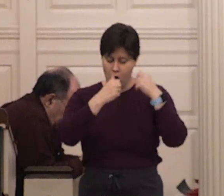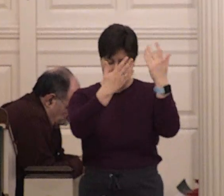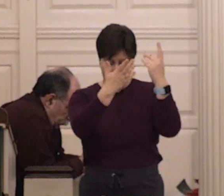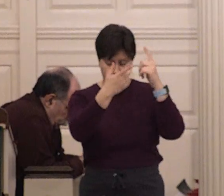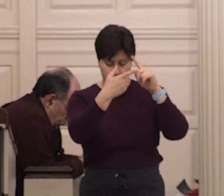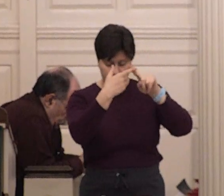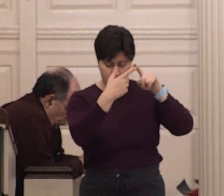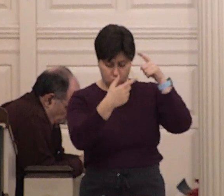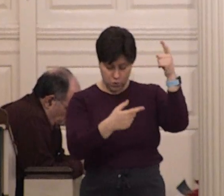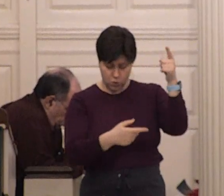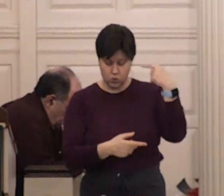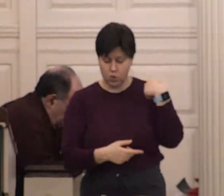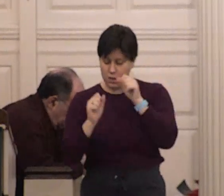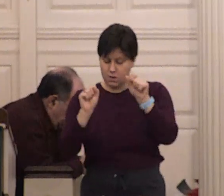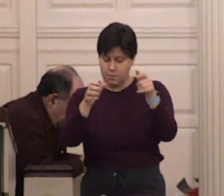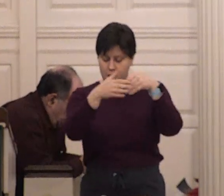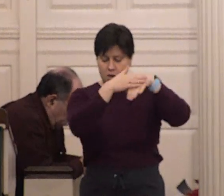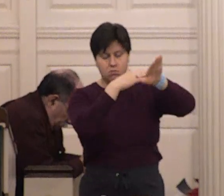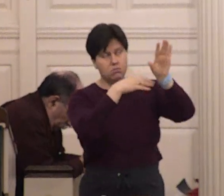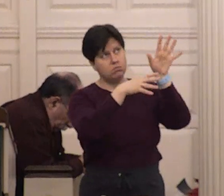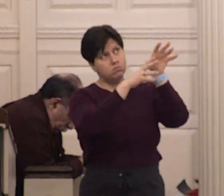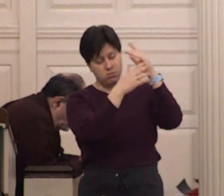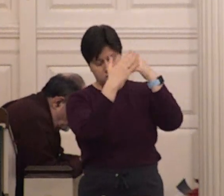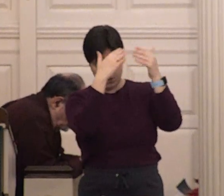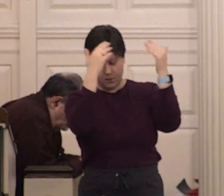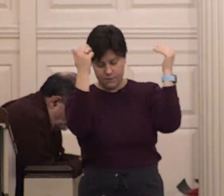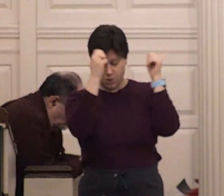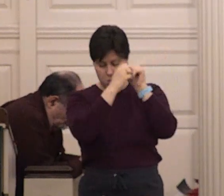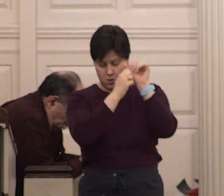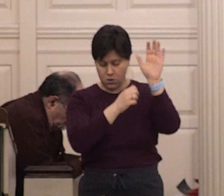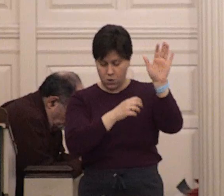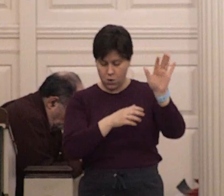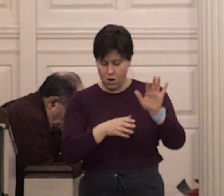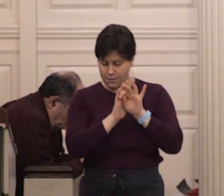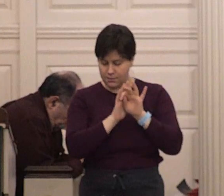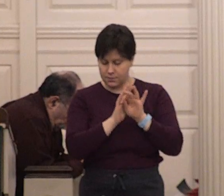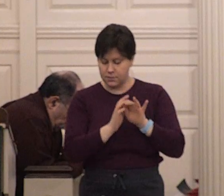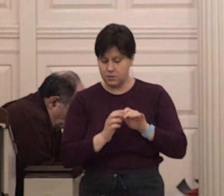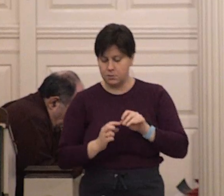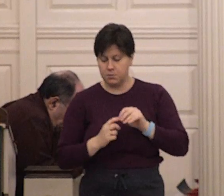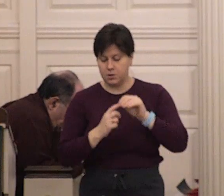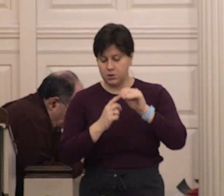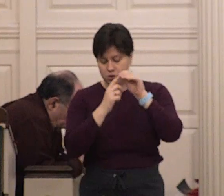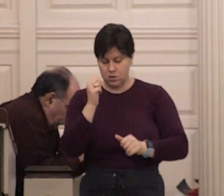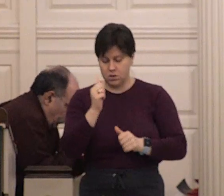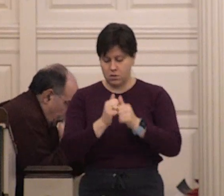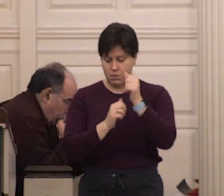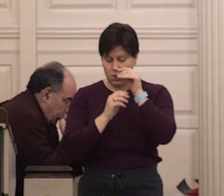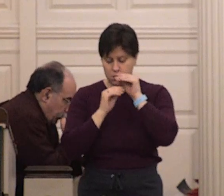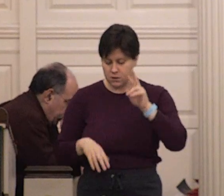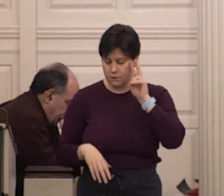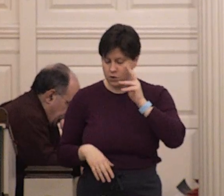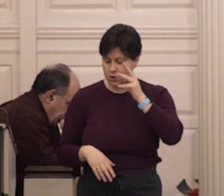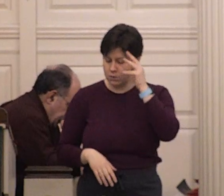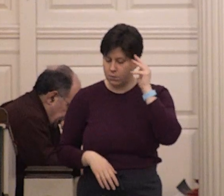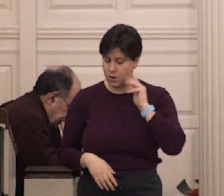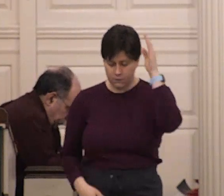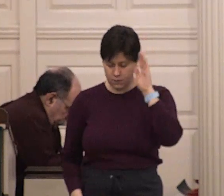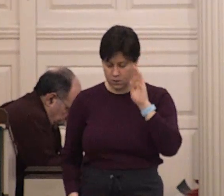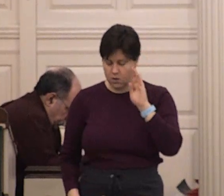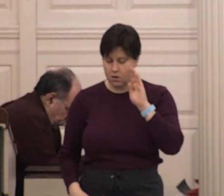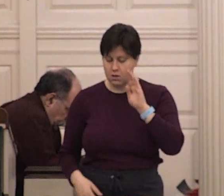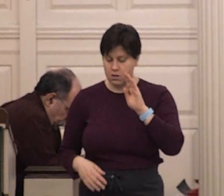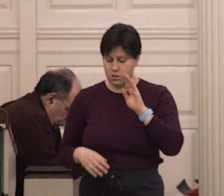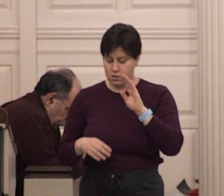we may obtain an inheritance with your elect, especially with the most blessed Virgin Mary, Mother of